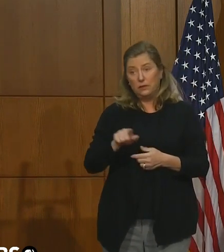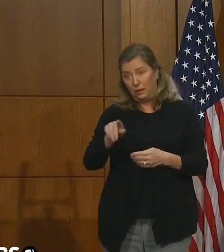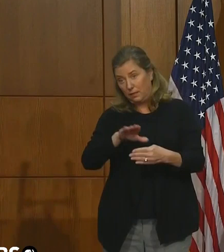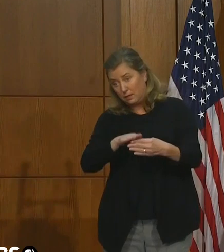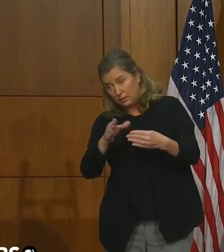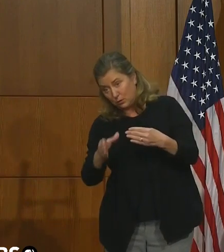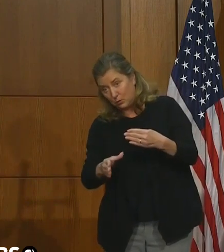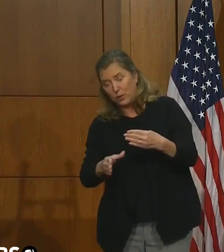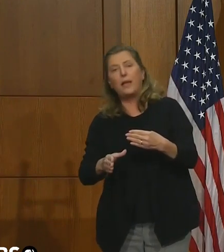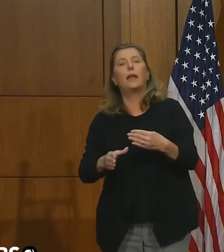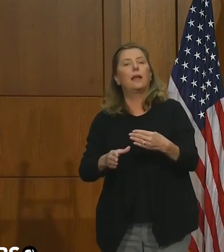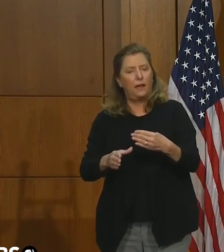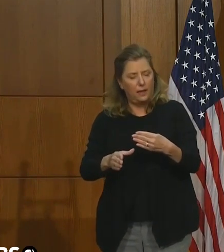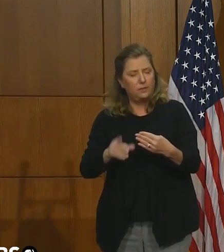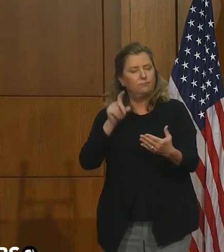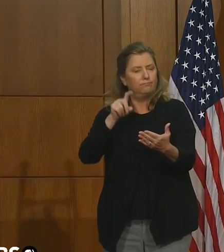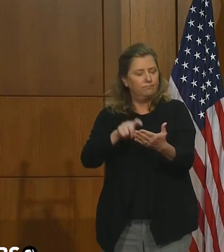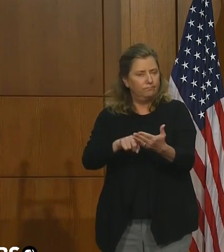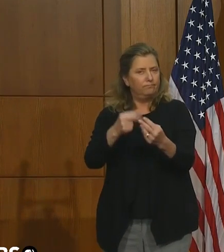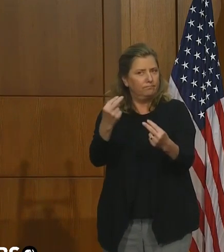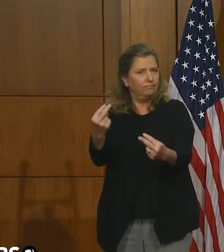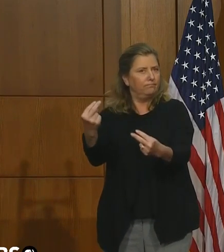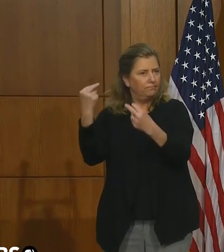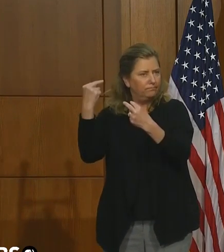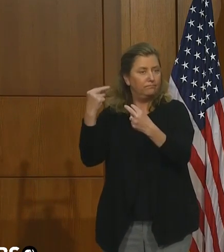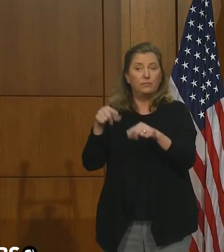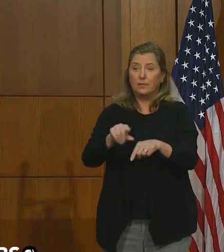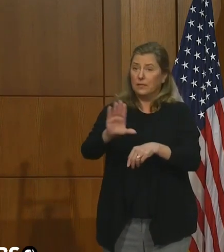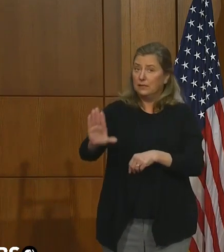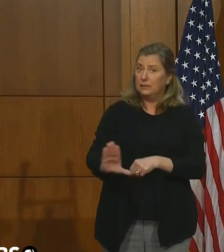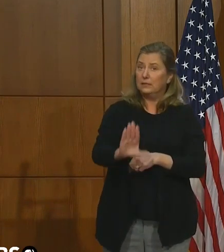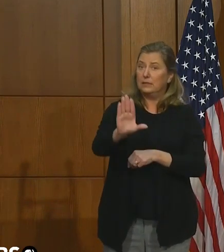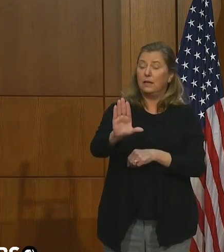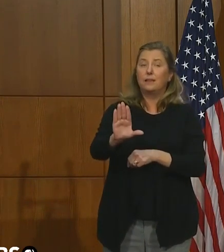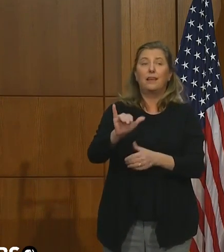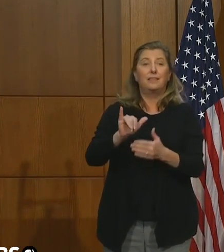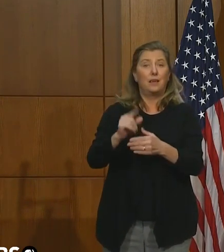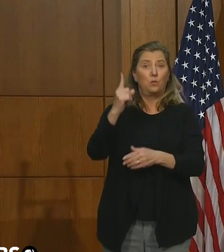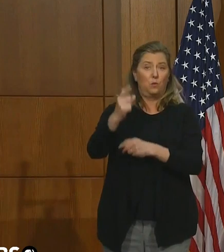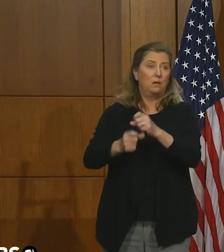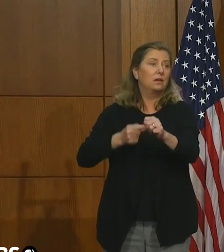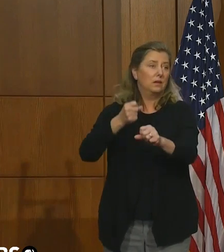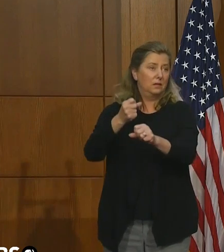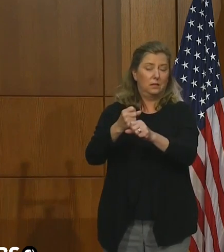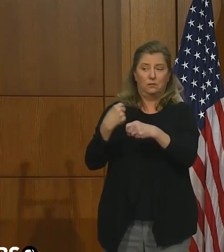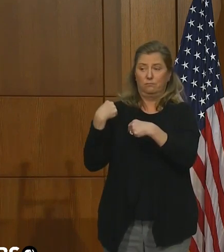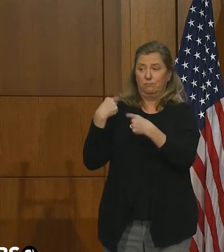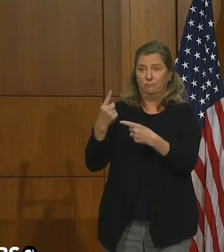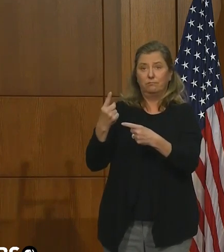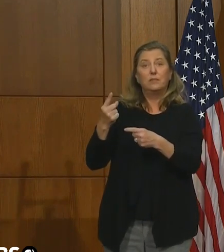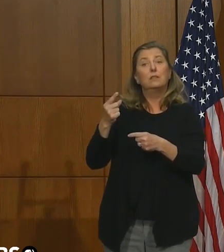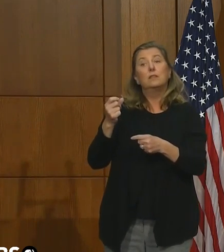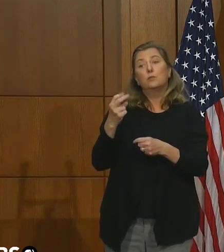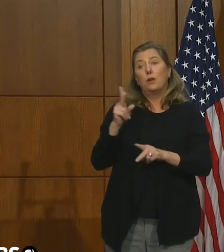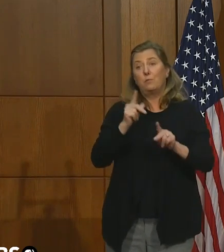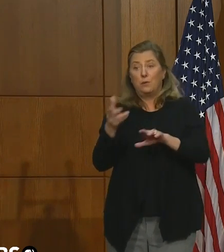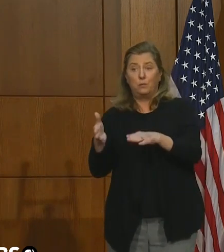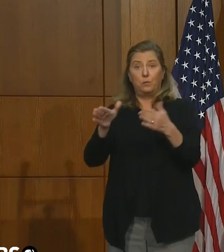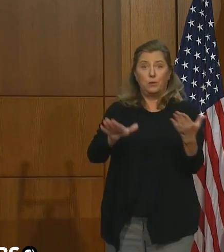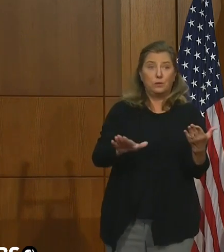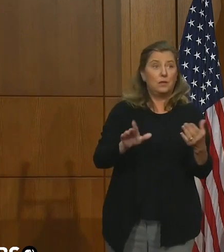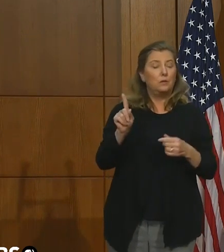a sad anniversary. This Sunday will be 1 year since 12 people were killed